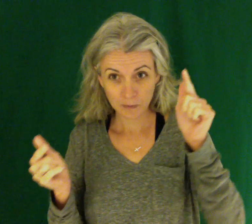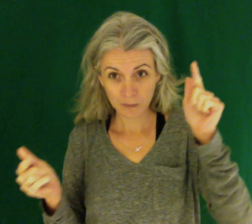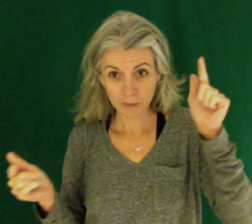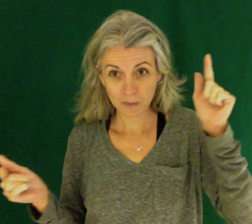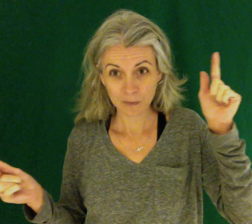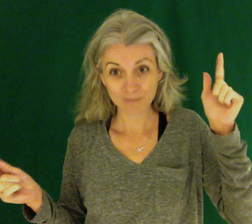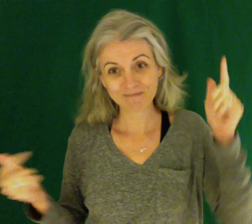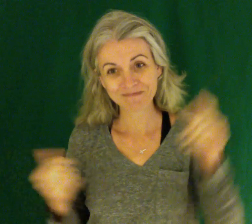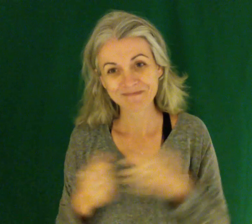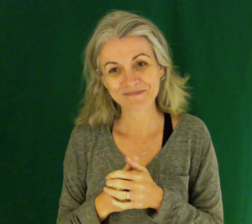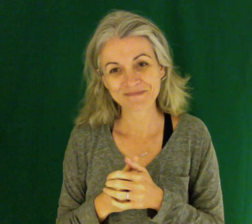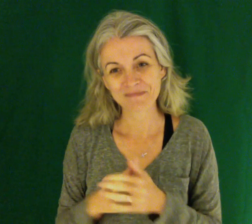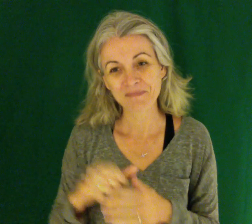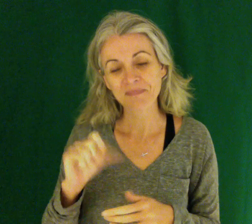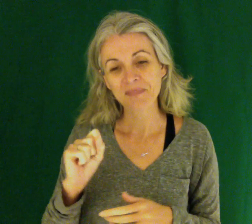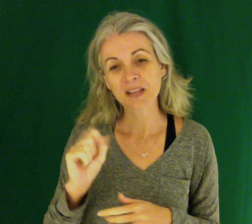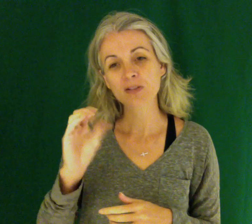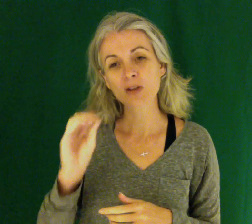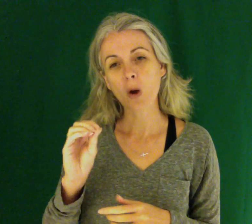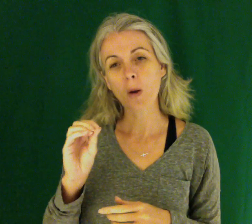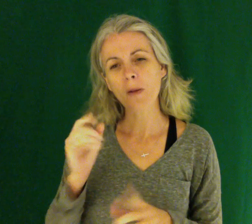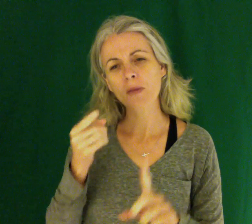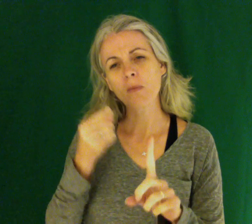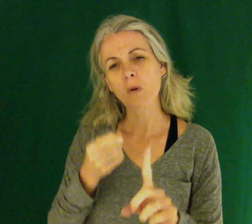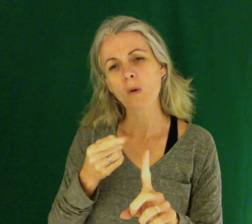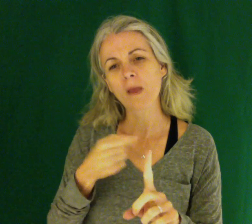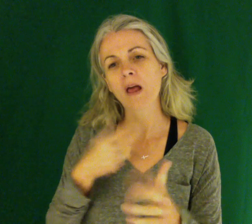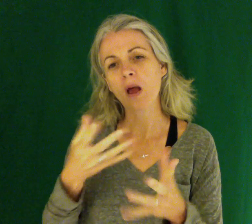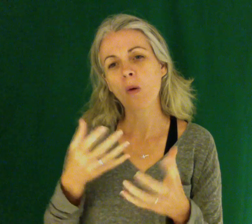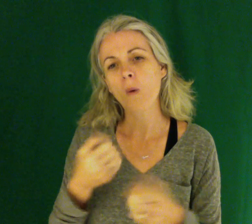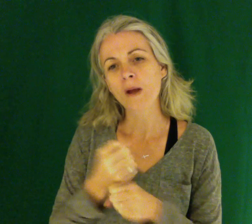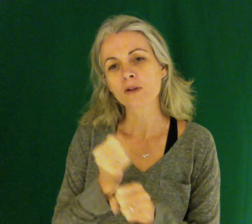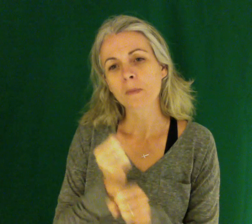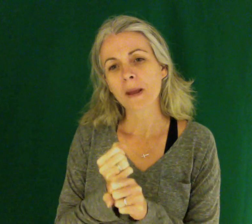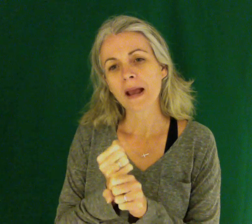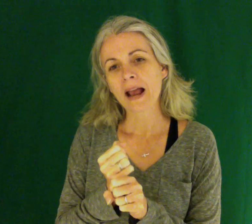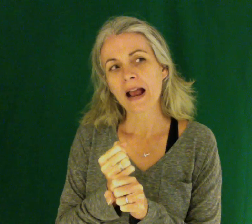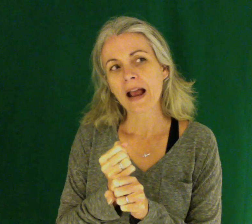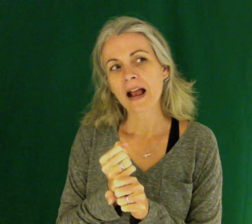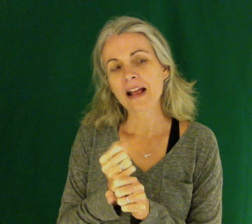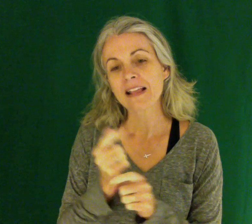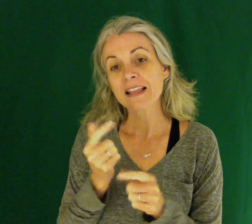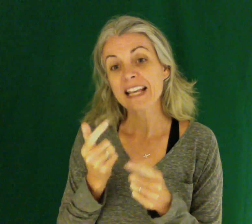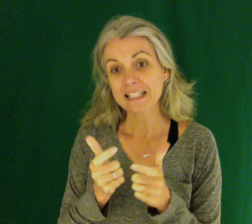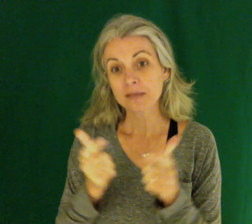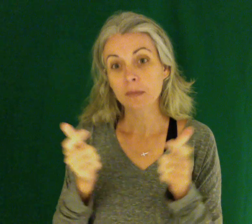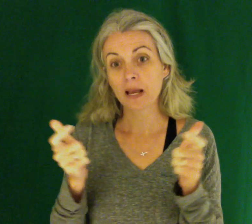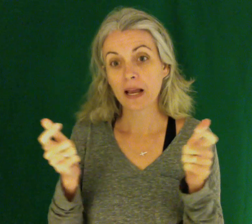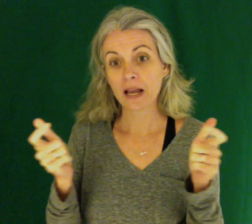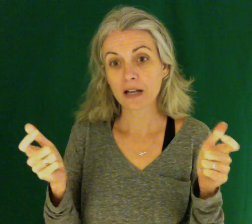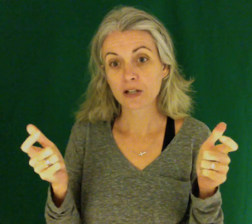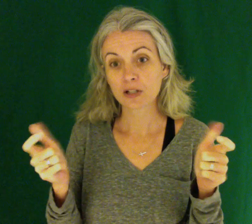So the point I'm wanting to make is that the expansion can go in the direction